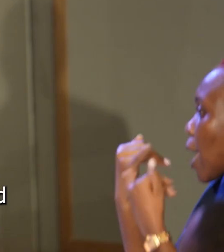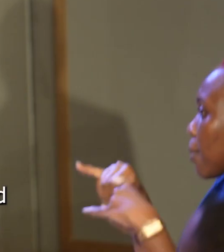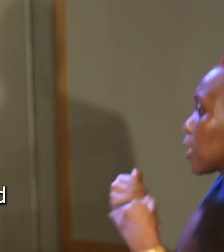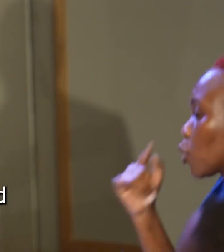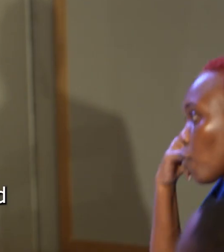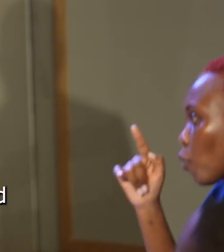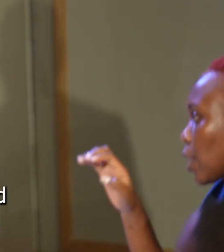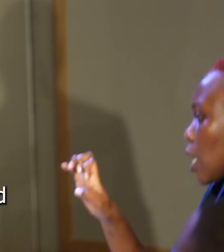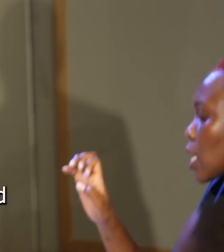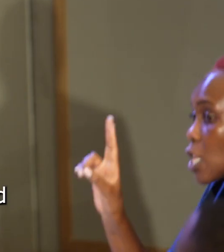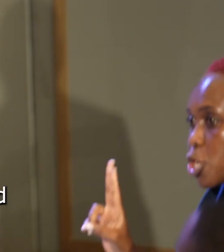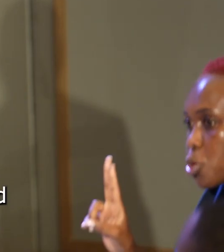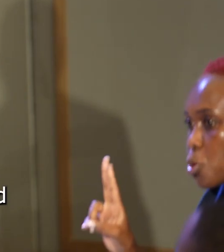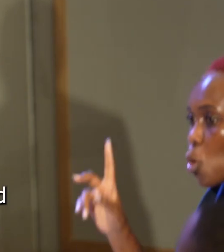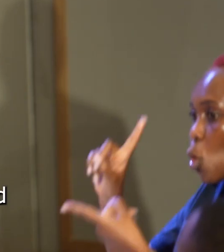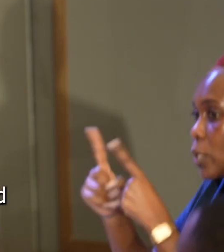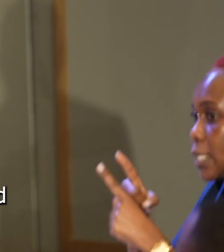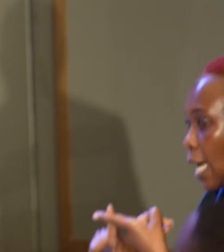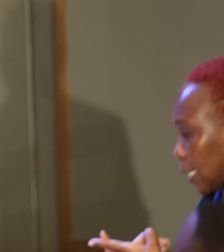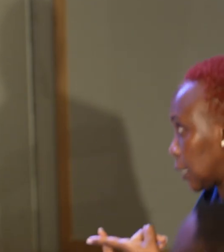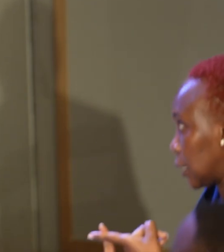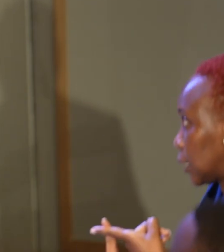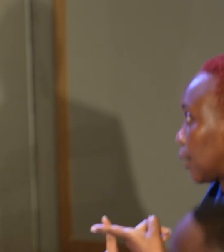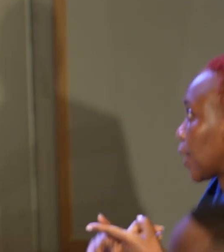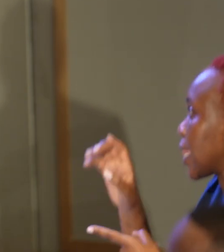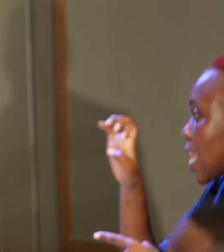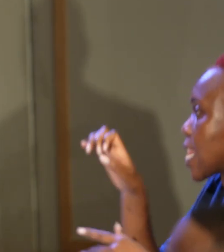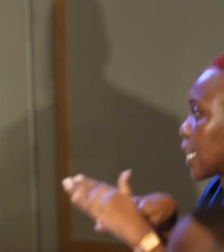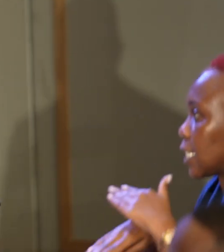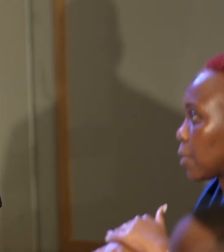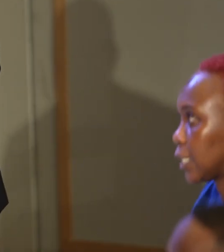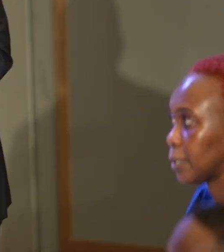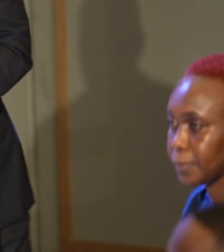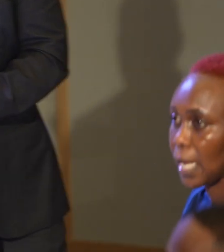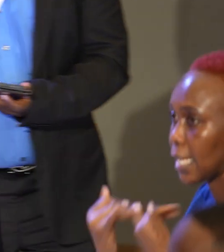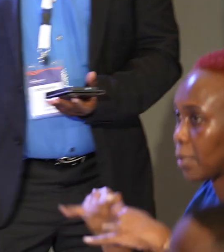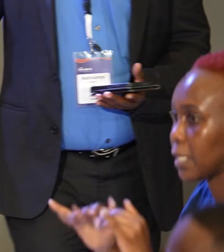of the EU standard on e-accessibility of products and services. Welcome.